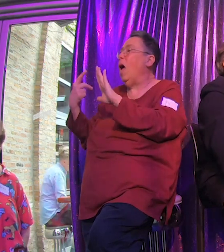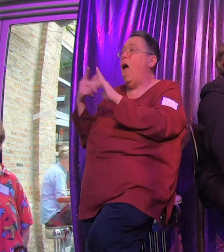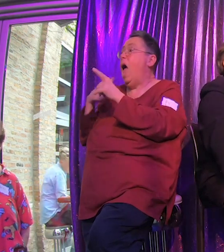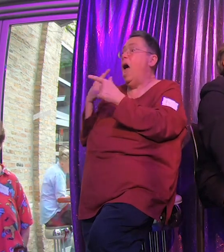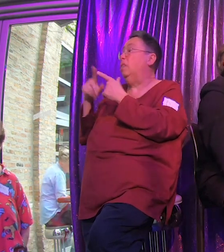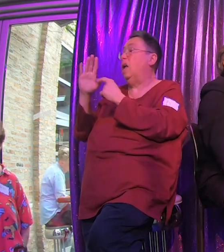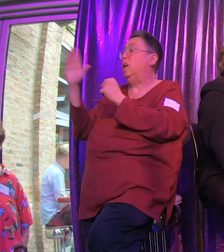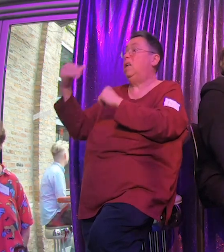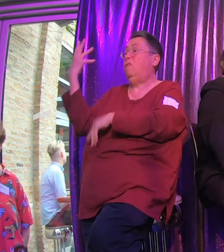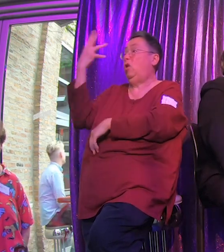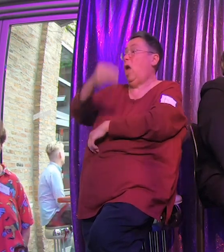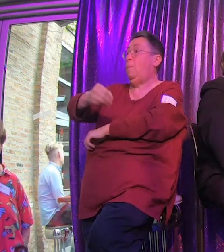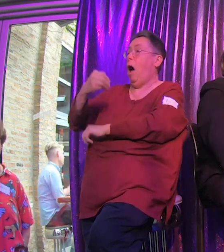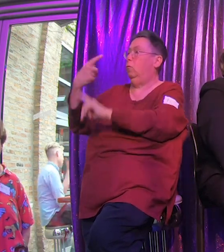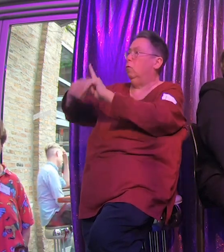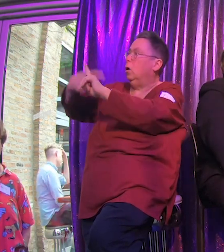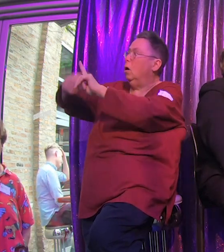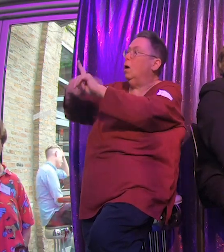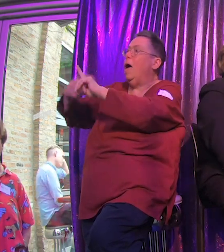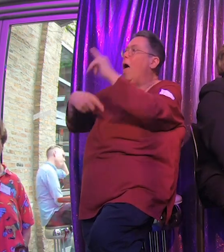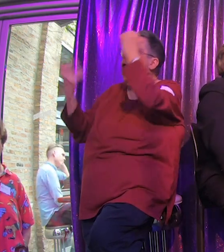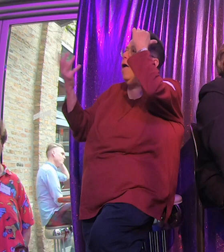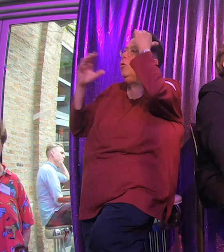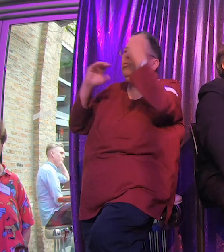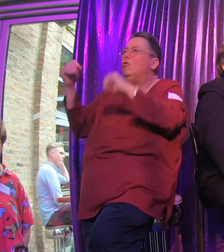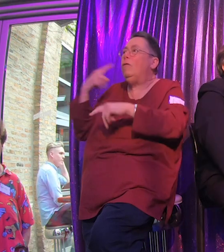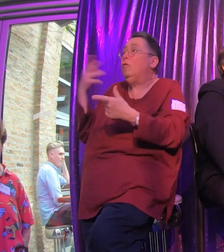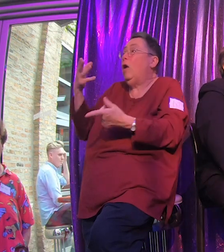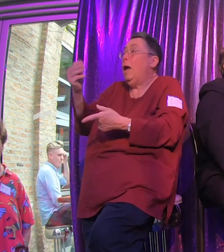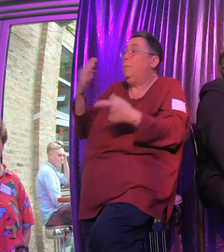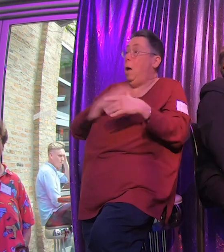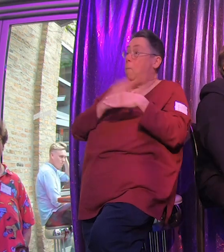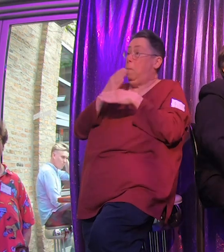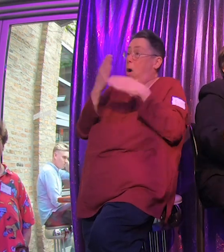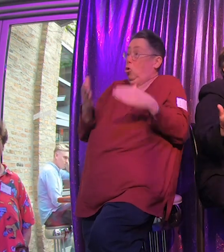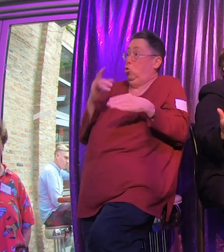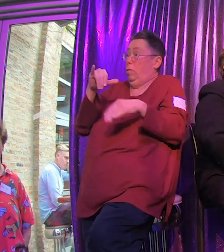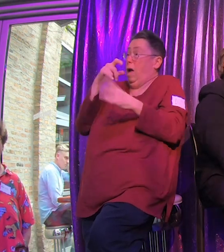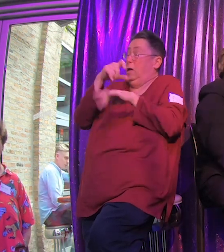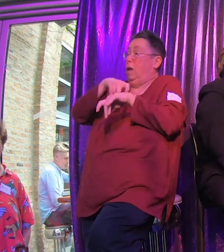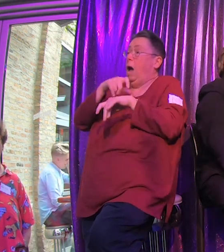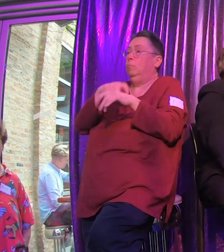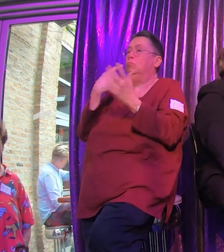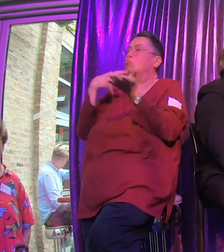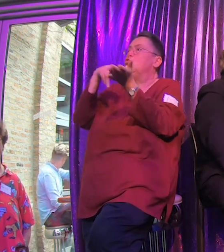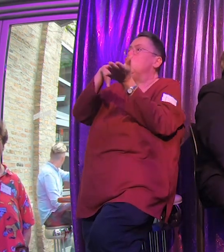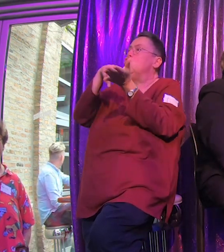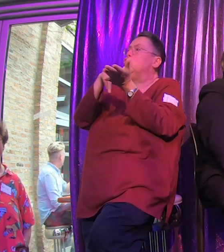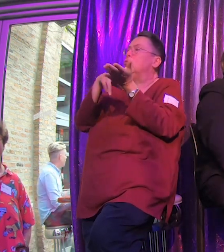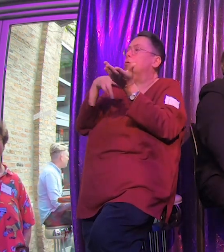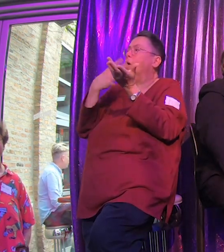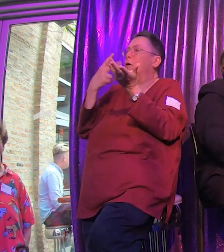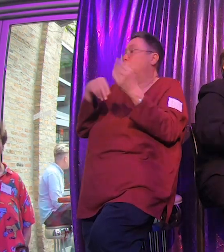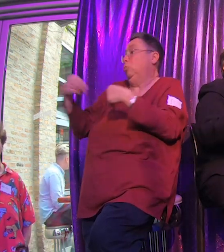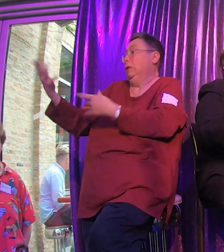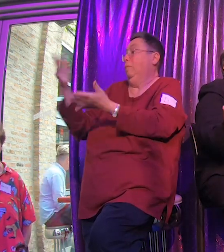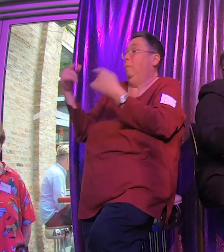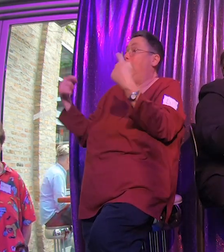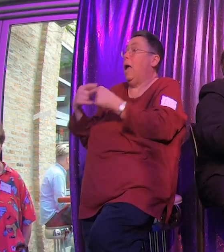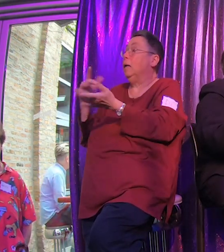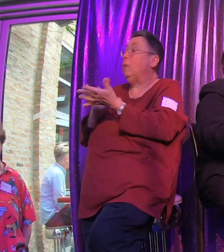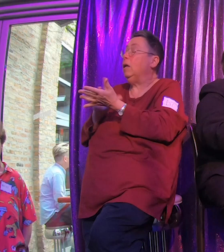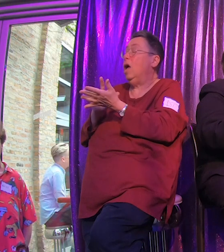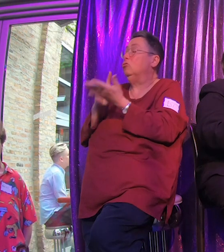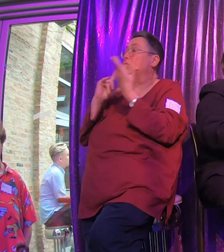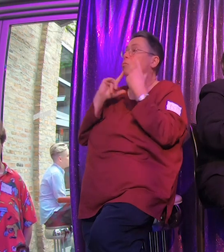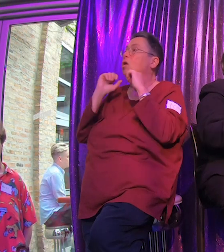out of that apartment for months because there was nothing for him. My partner at the time was a nurse and she would get him pain medications, but there was nothing. Our